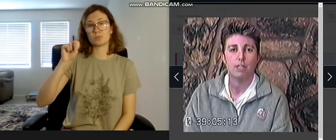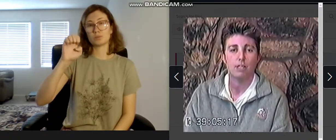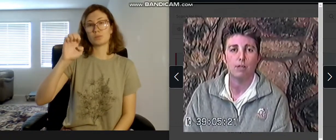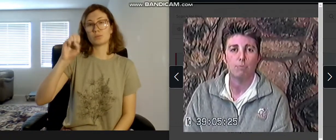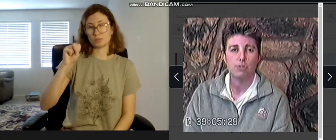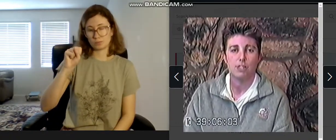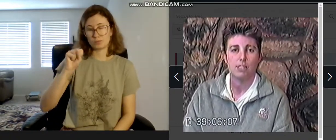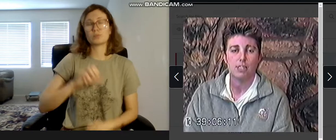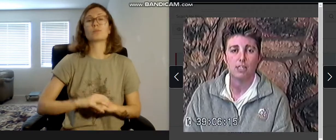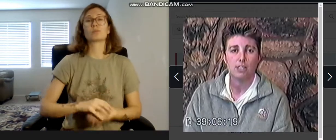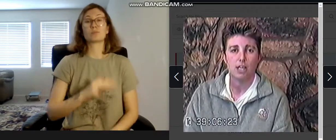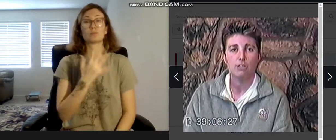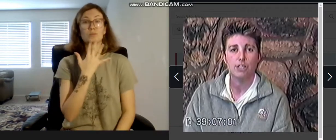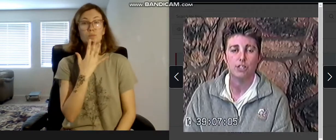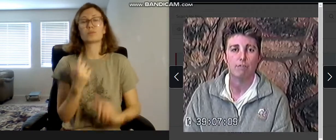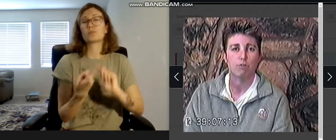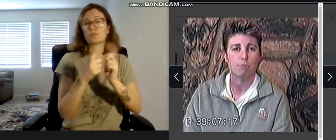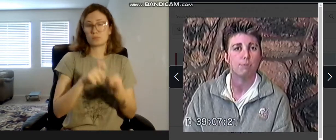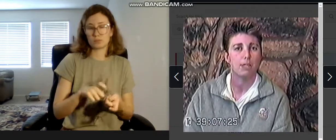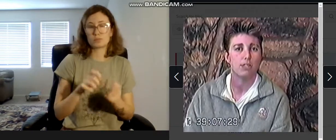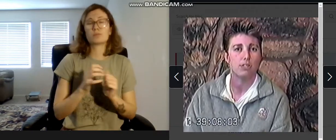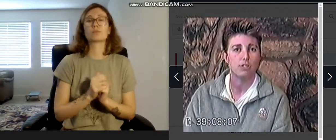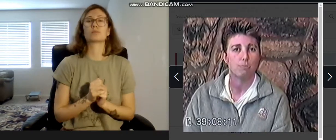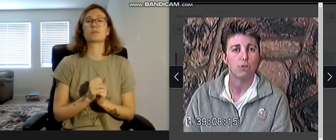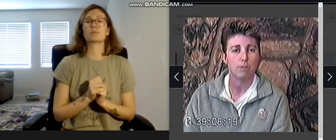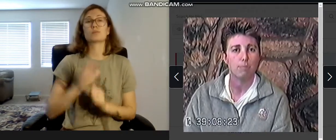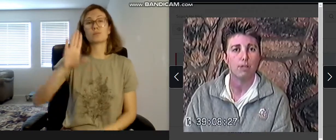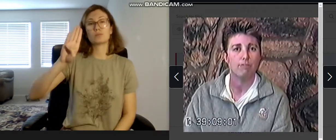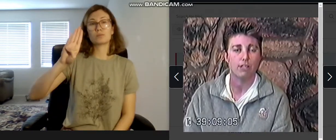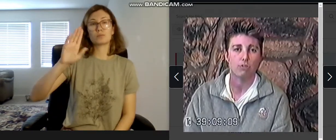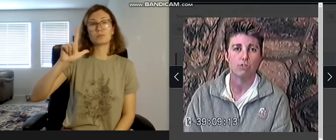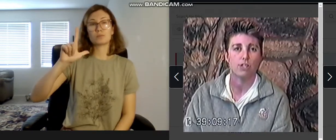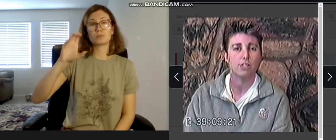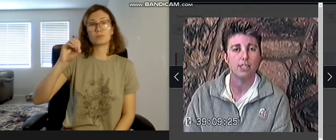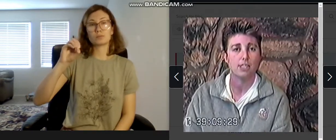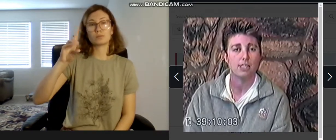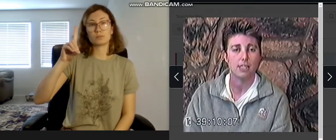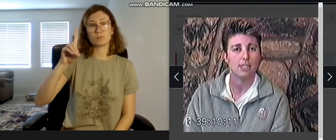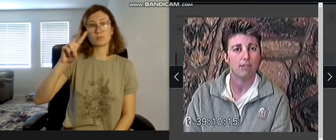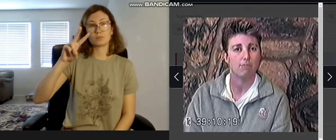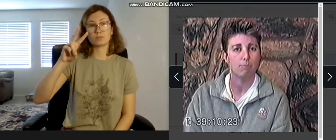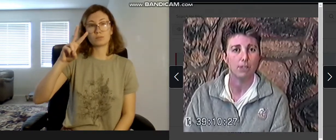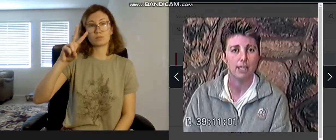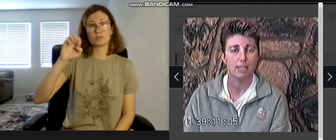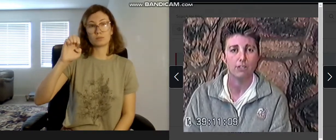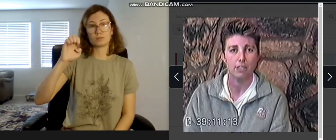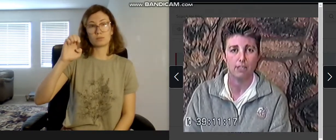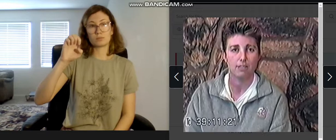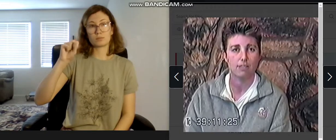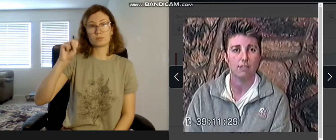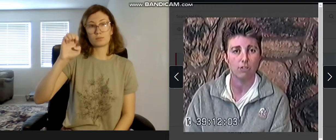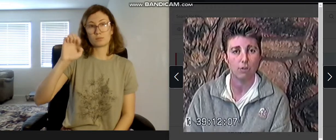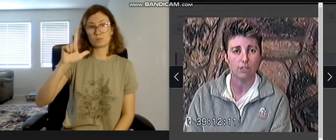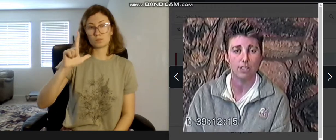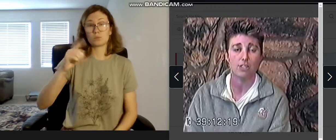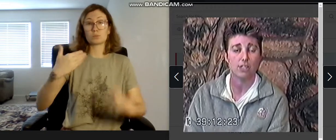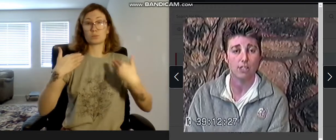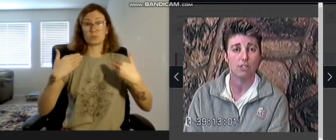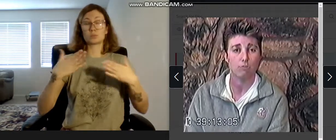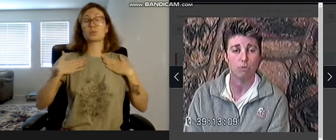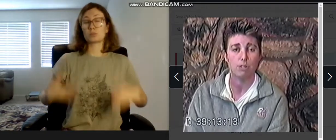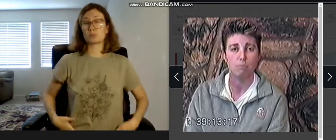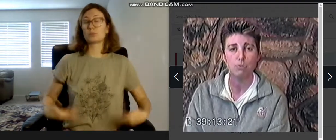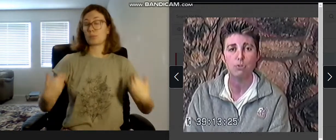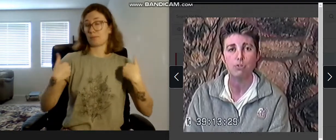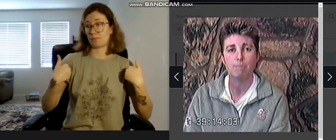what a bruise is a discoloration that forms because there's broken blood vessels underneath the skin that have bled underneath the skin